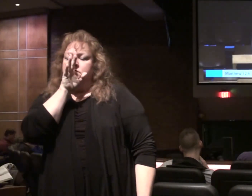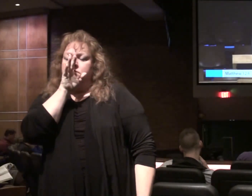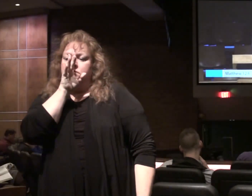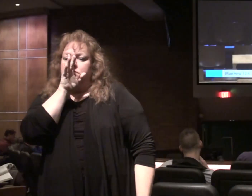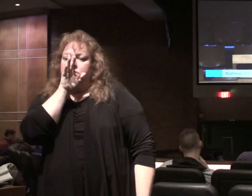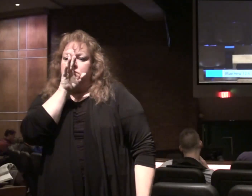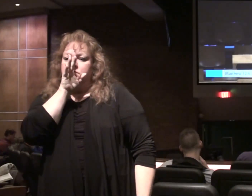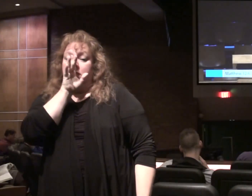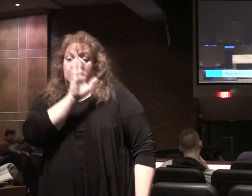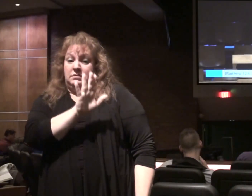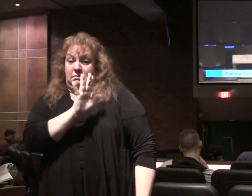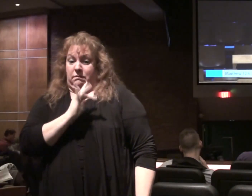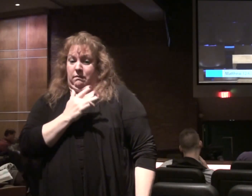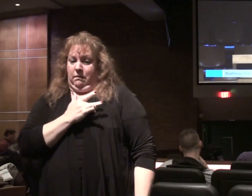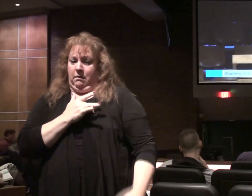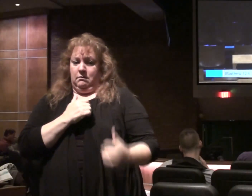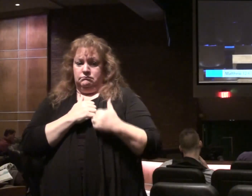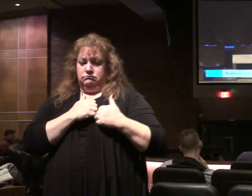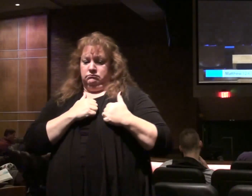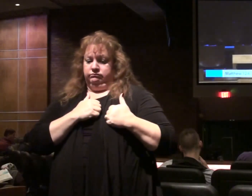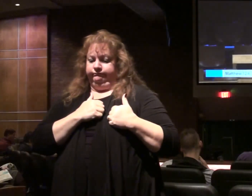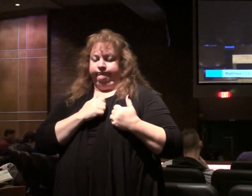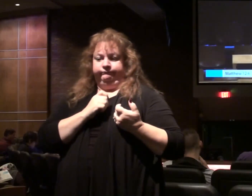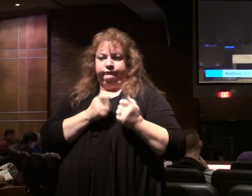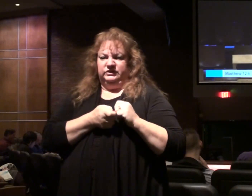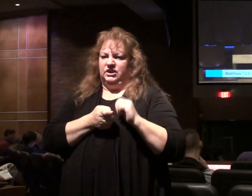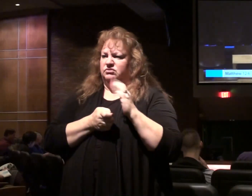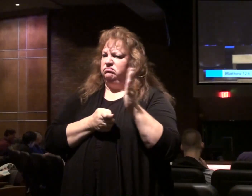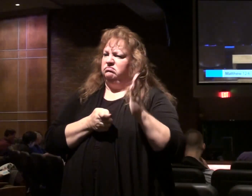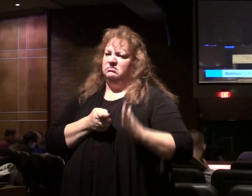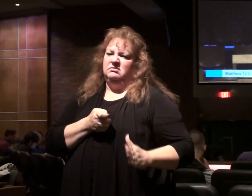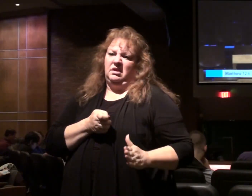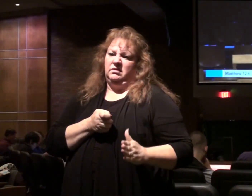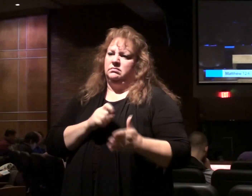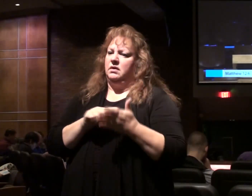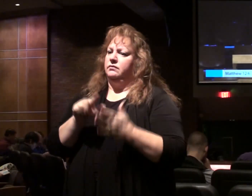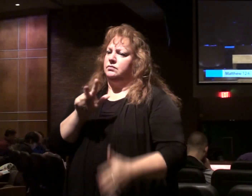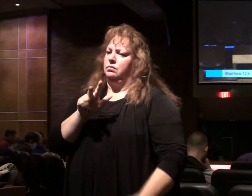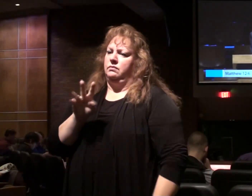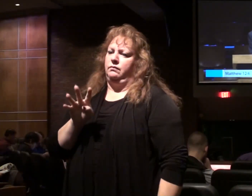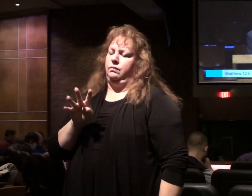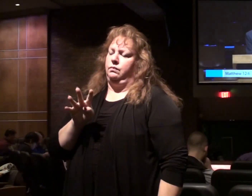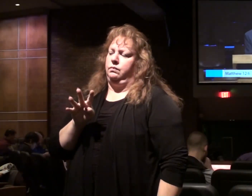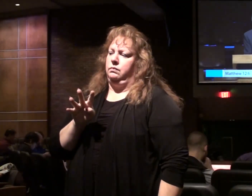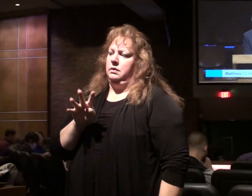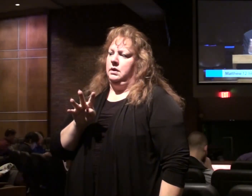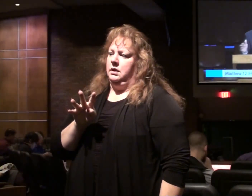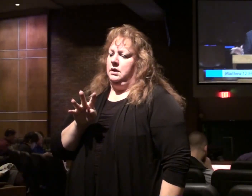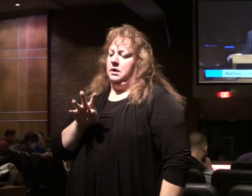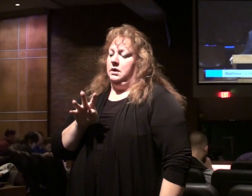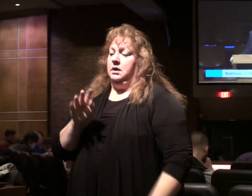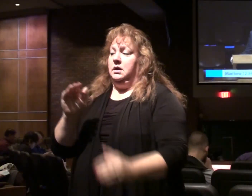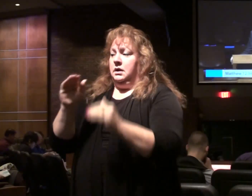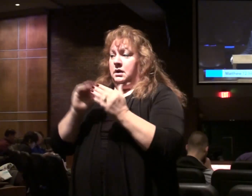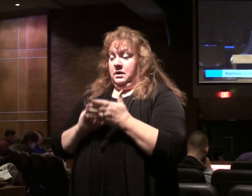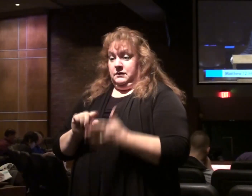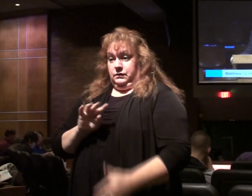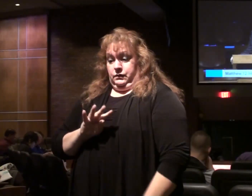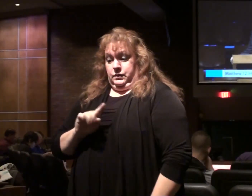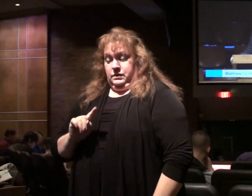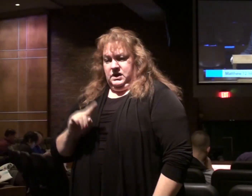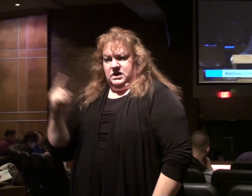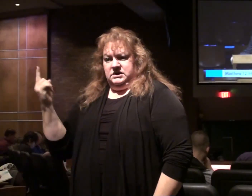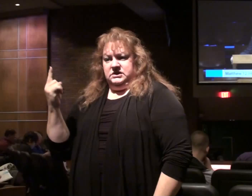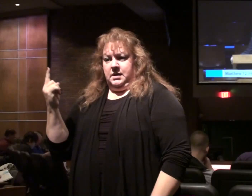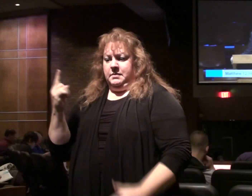of hearts that have never been transformed. Verse 34. Then he tells them down in verse 41,